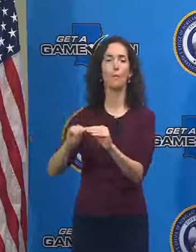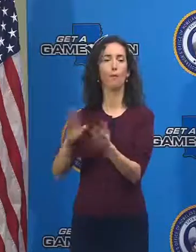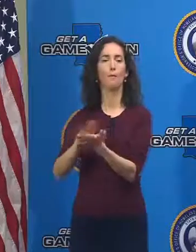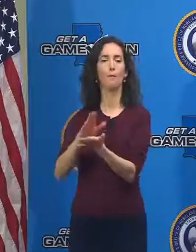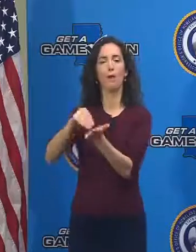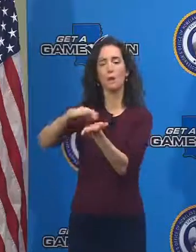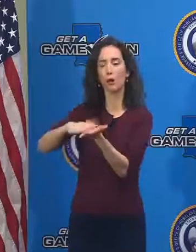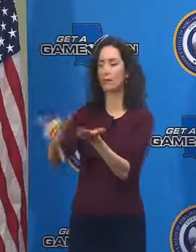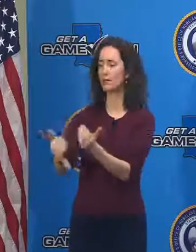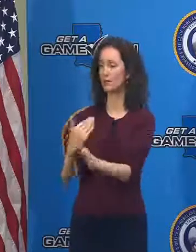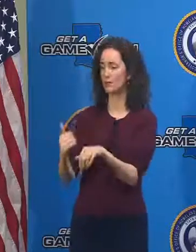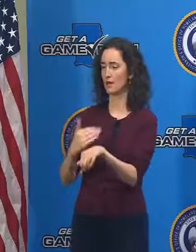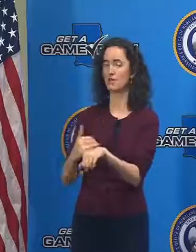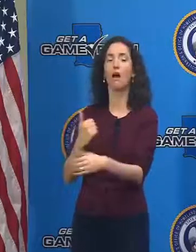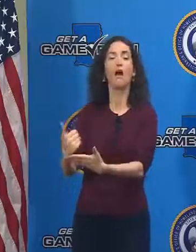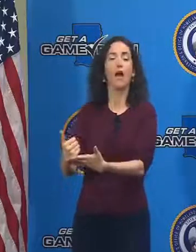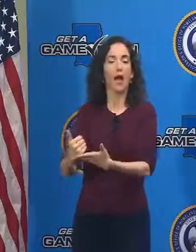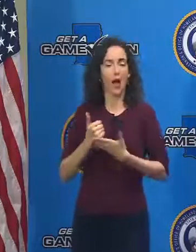be available for.